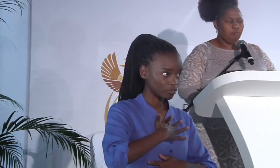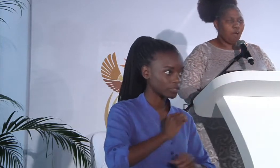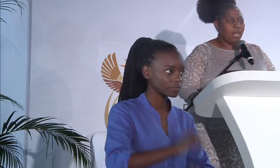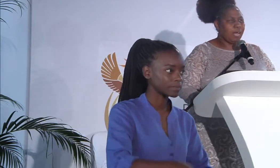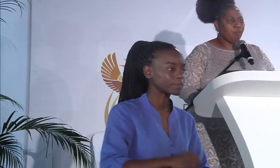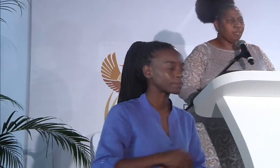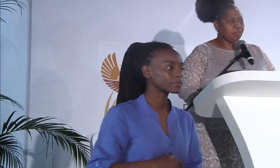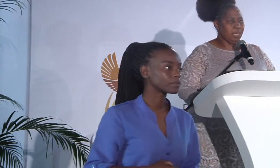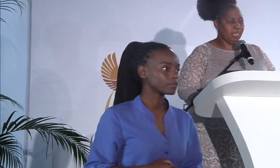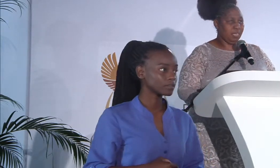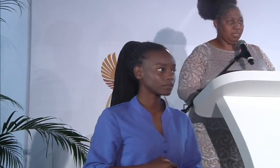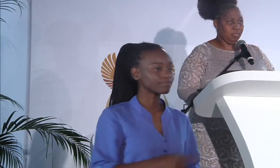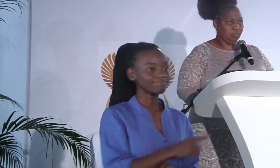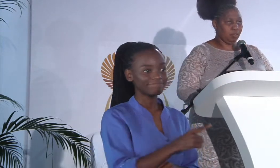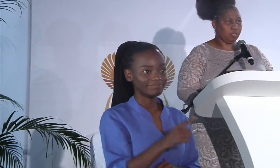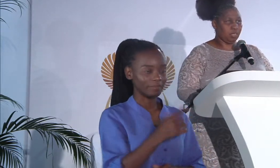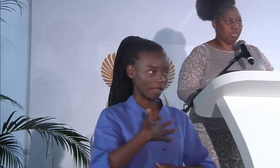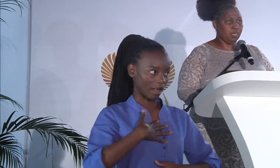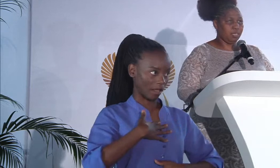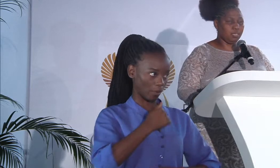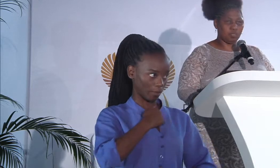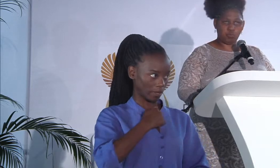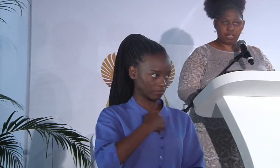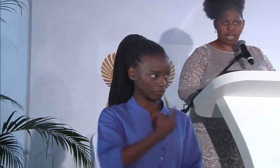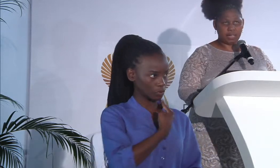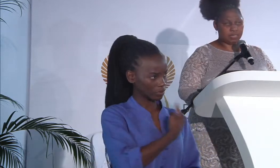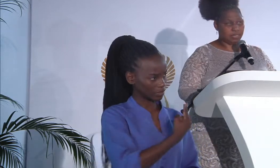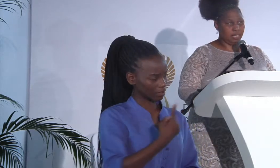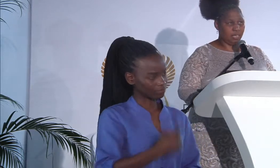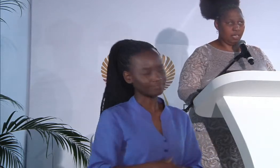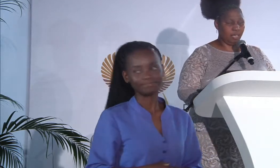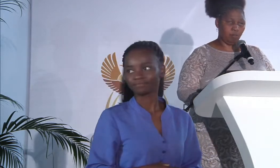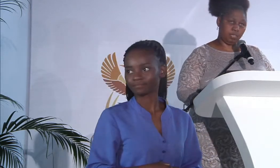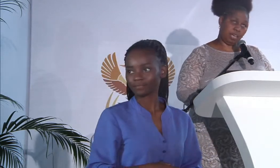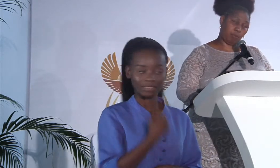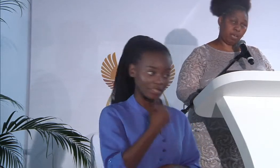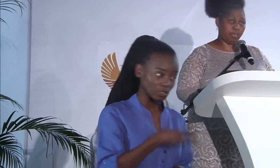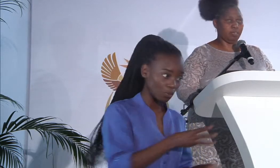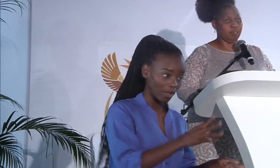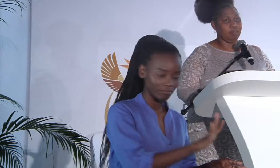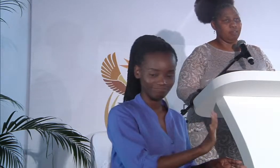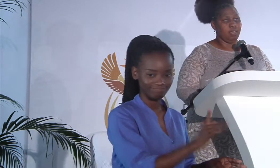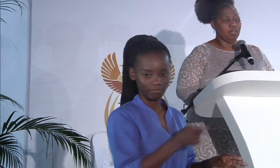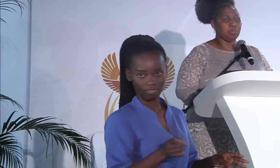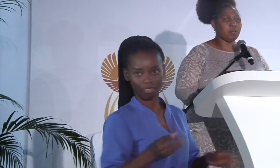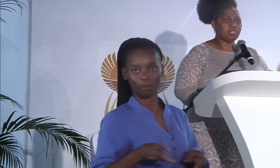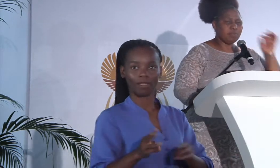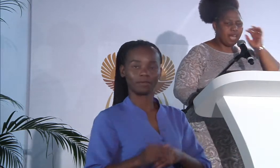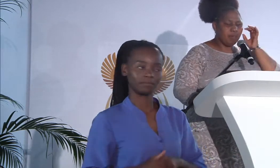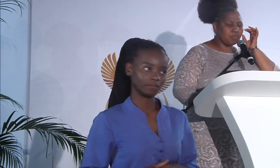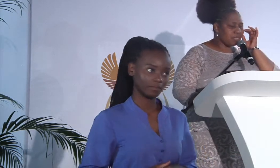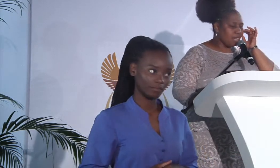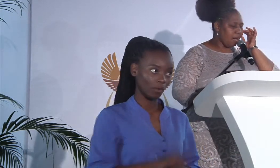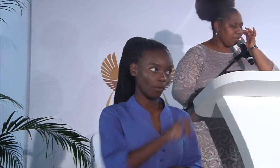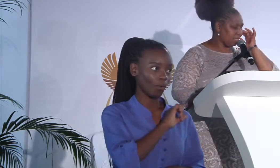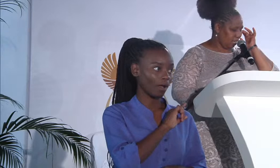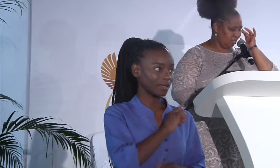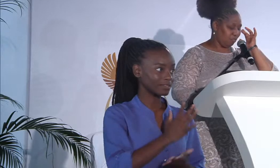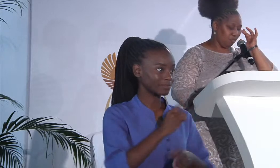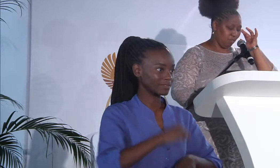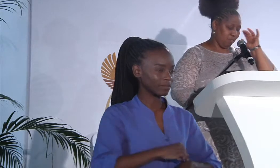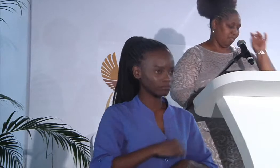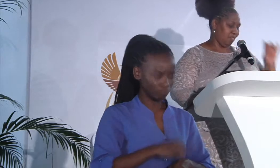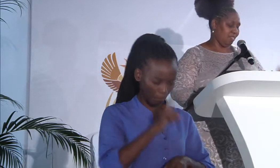for allowing me to say this way, guys, and not that way. Because sometimes, I must tell